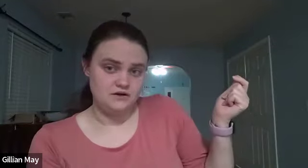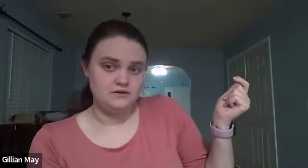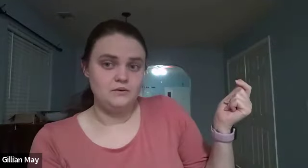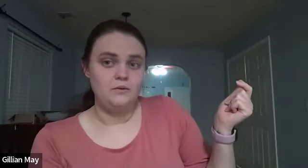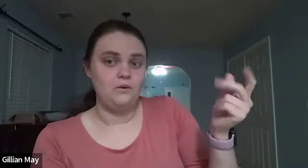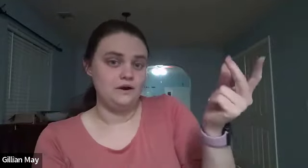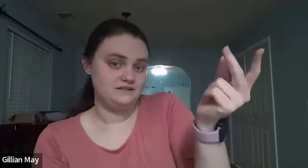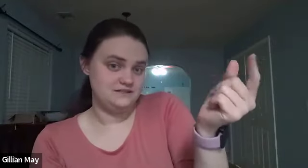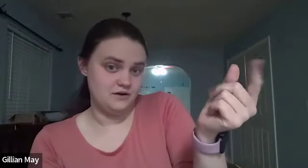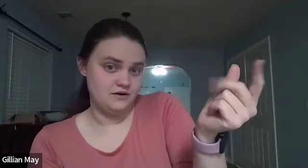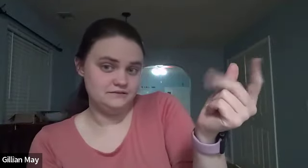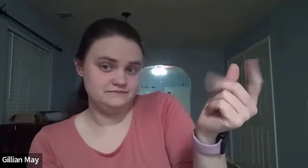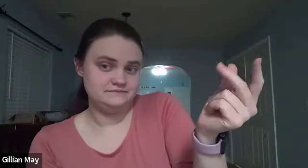Dog or dog.